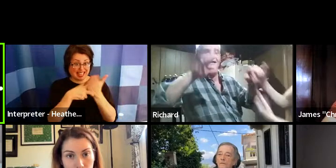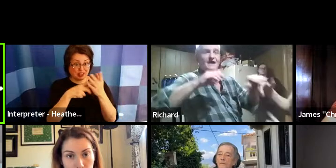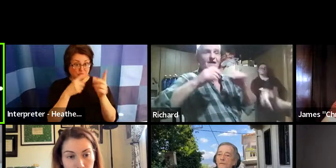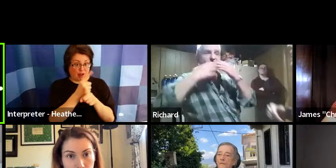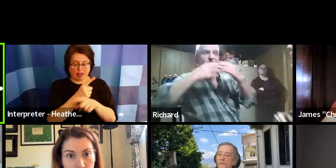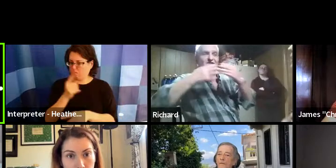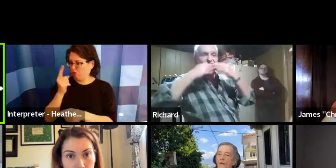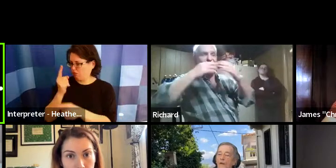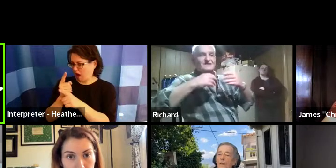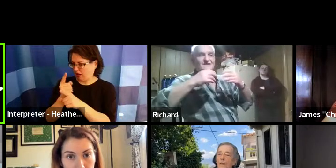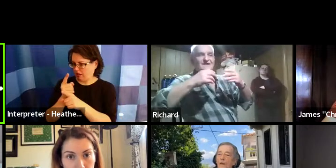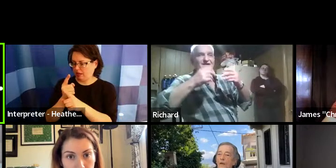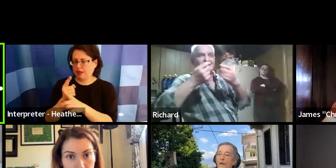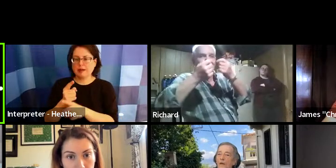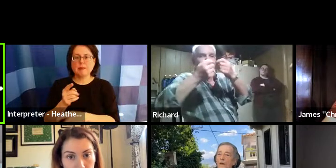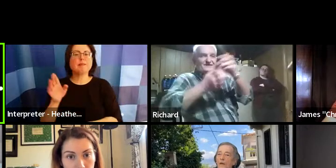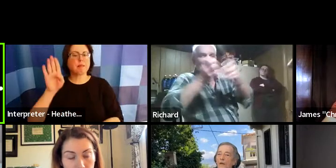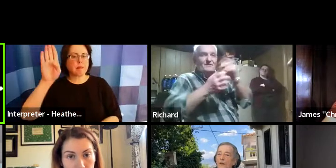Rich.